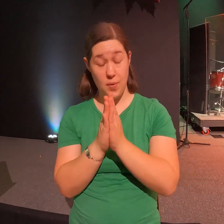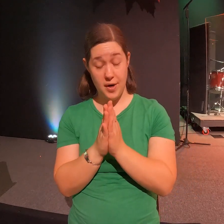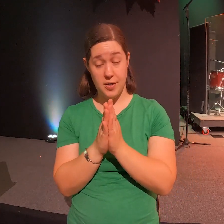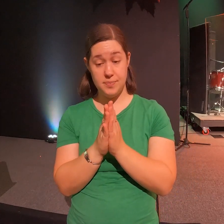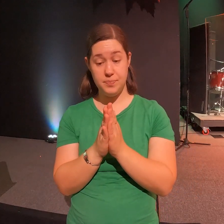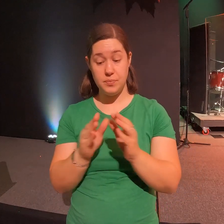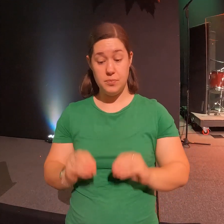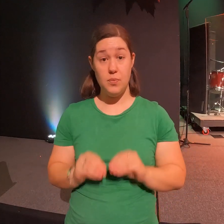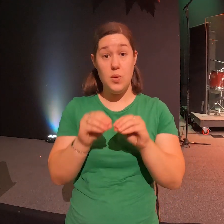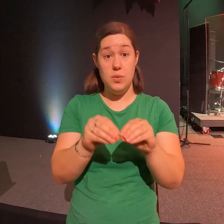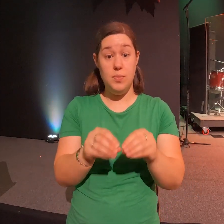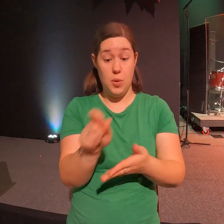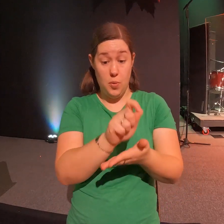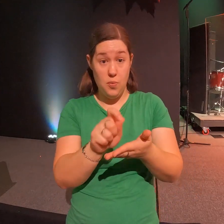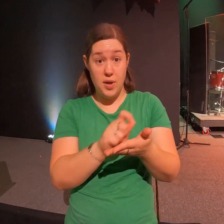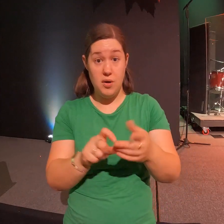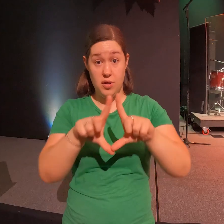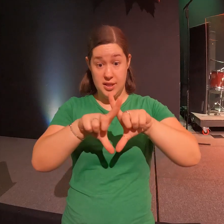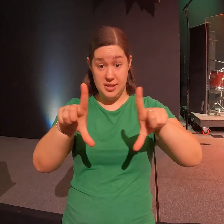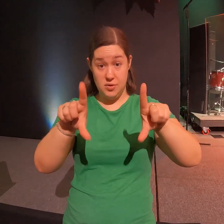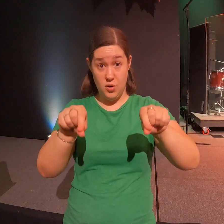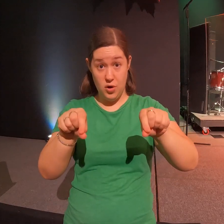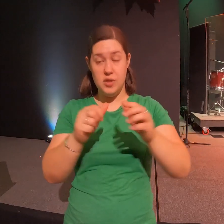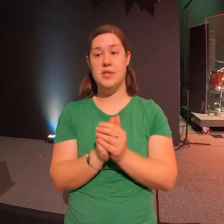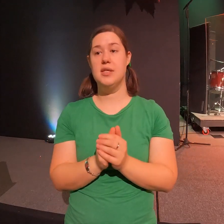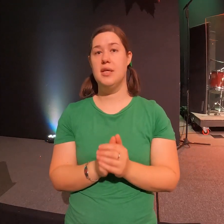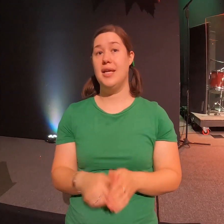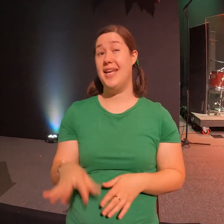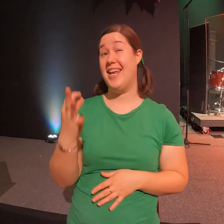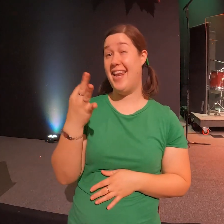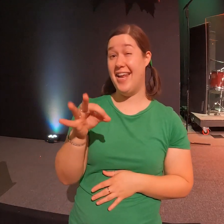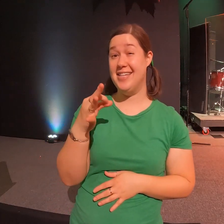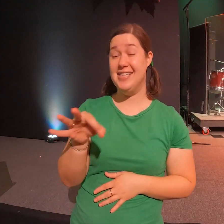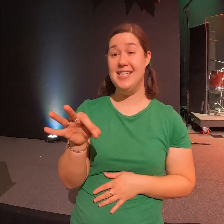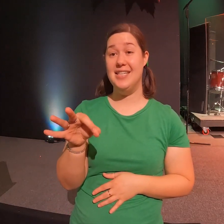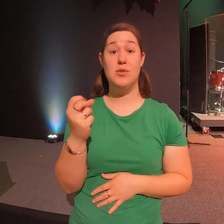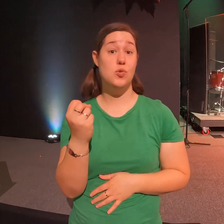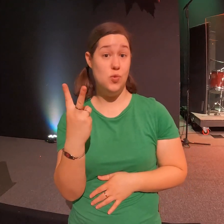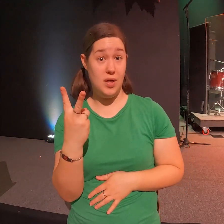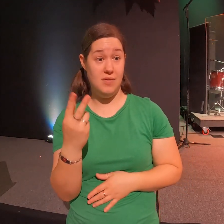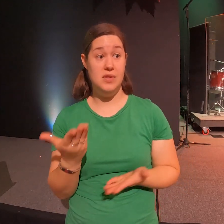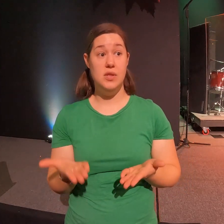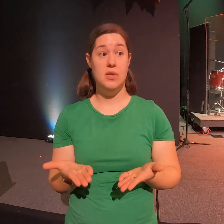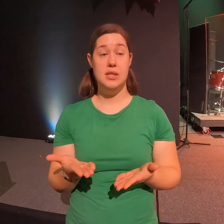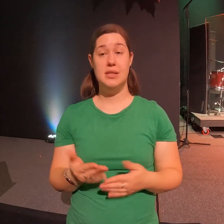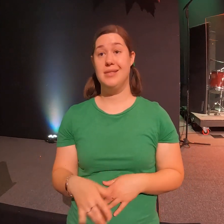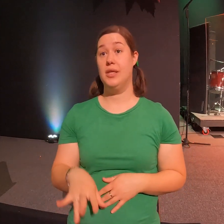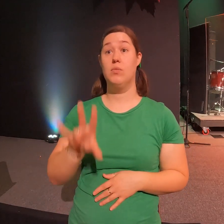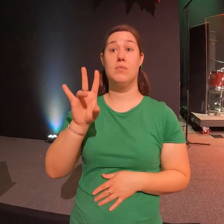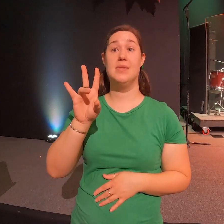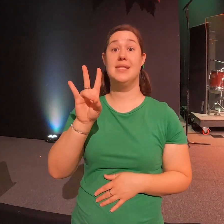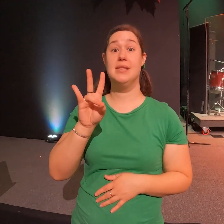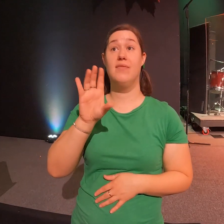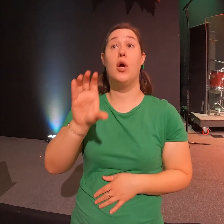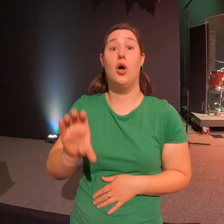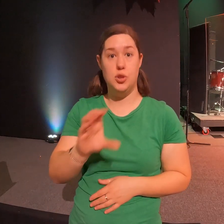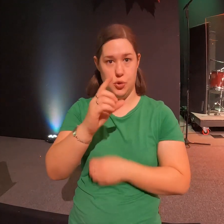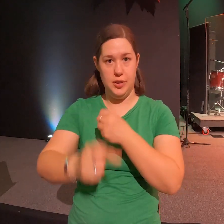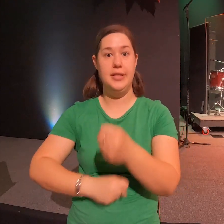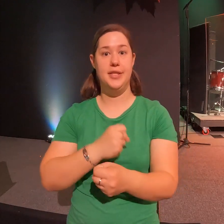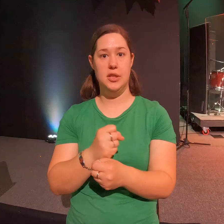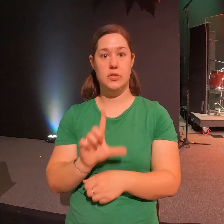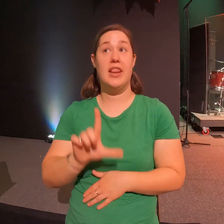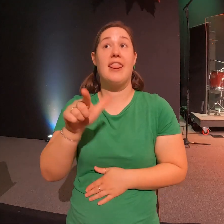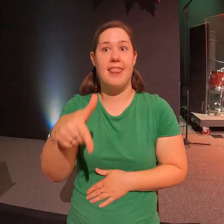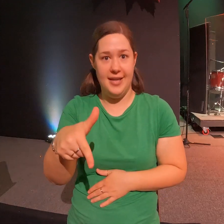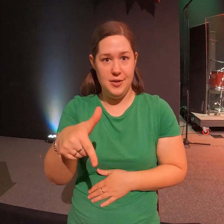side and the prayer on the other back in 1912. So, of course, this is 700 years later than